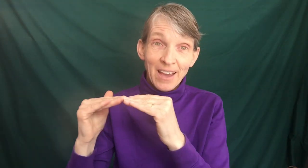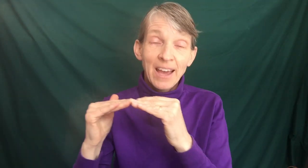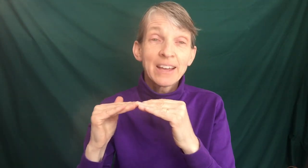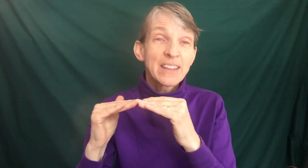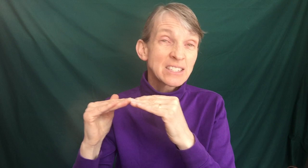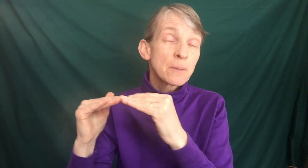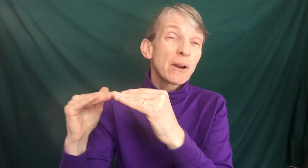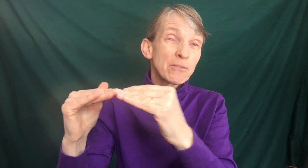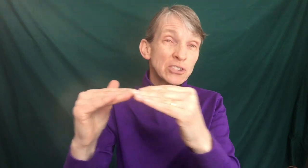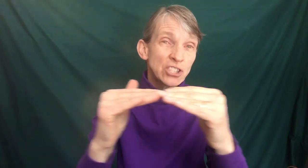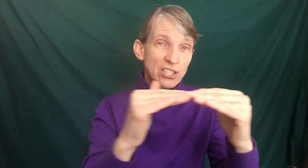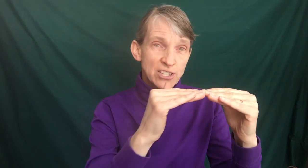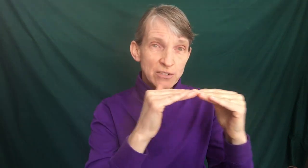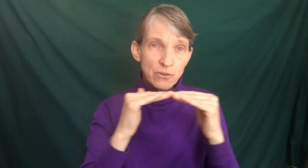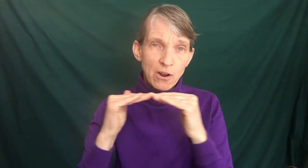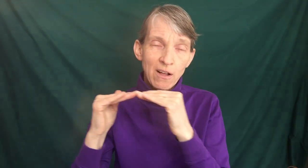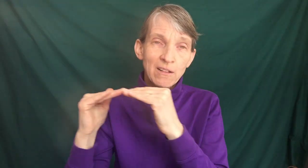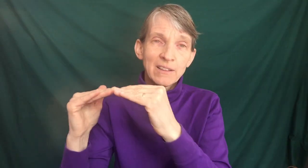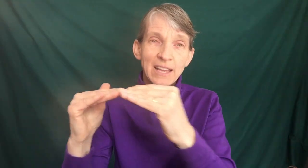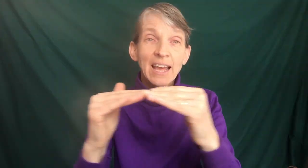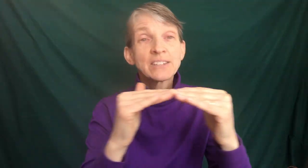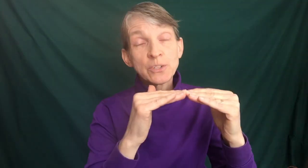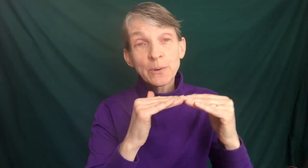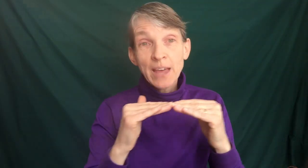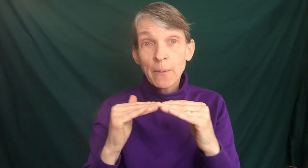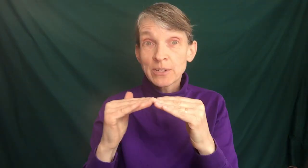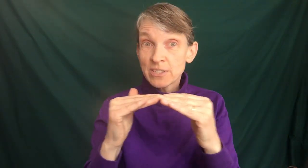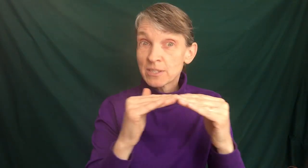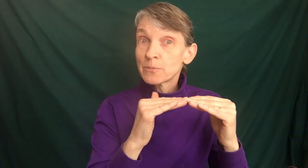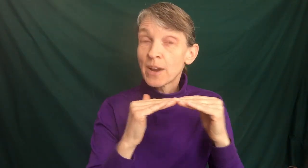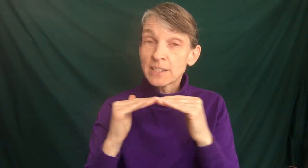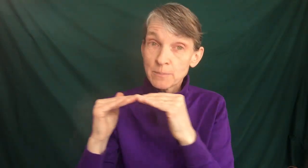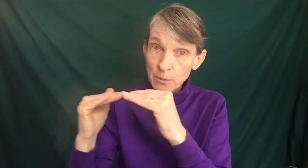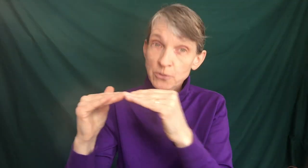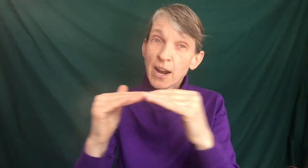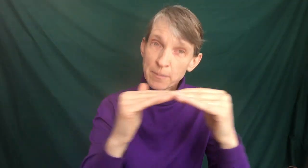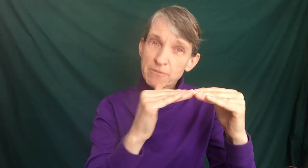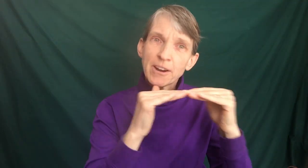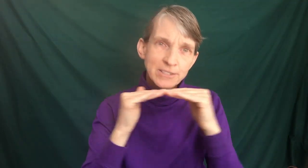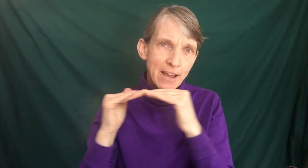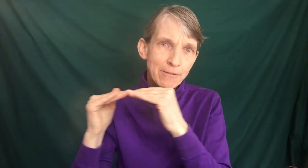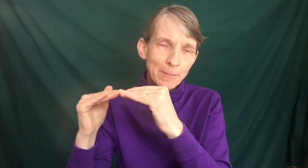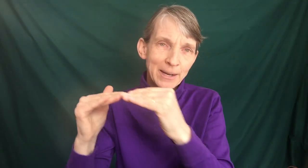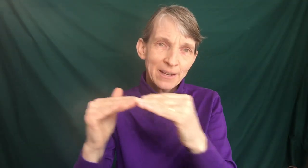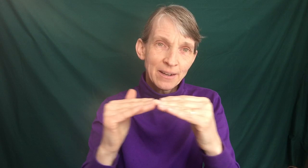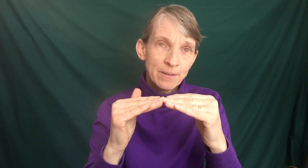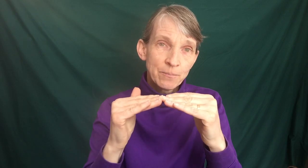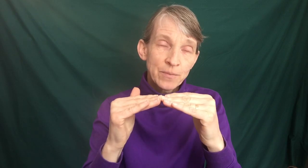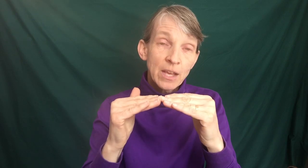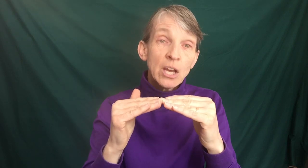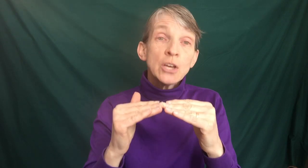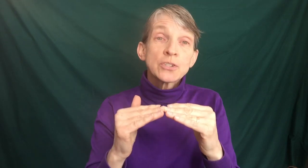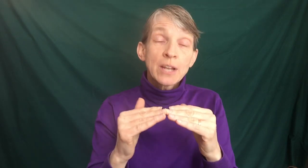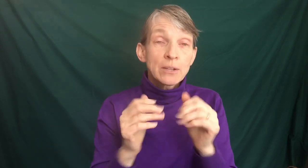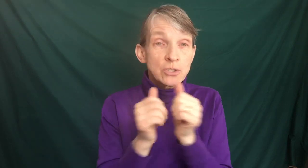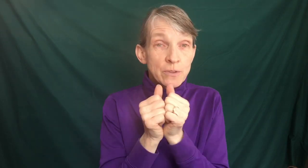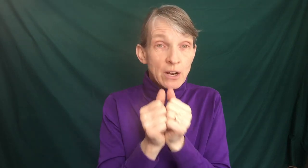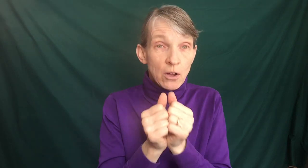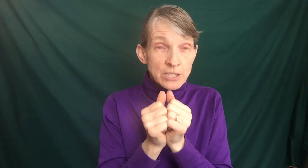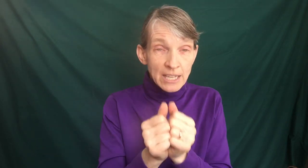And that's the part for justice for all. And it has to do with how our system tries to be. We try to be fair to everybody. So now let's do that all